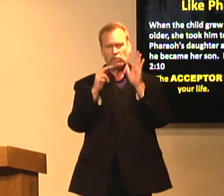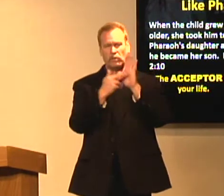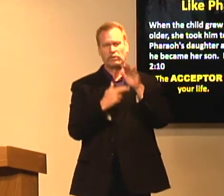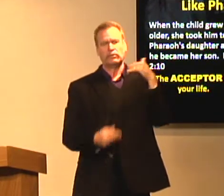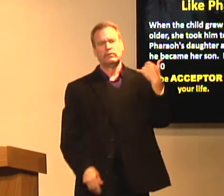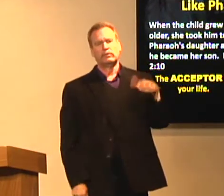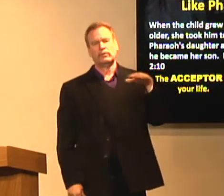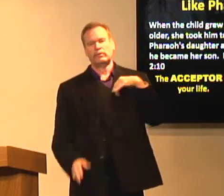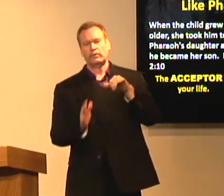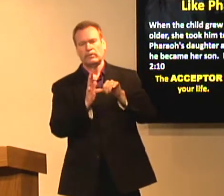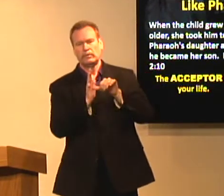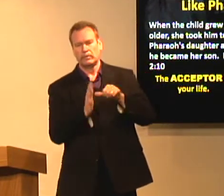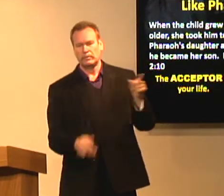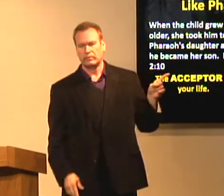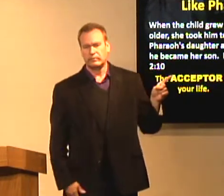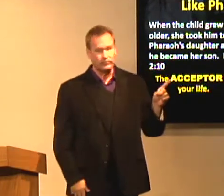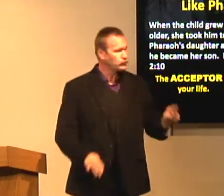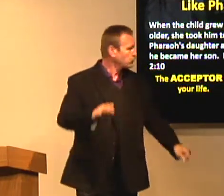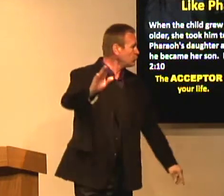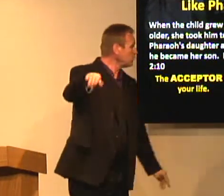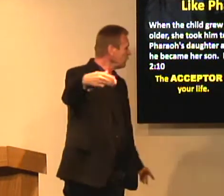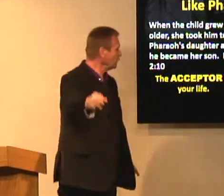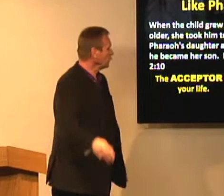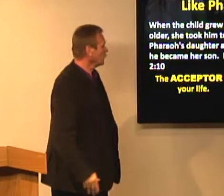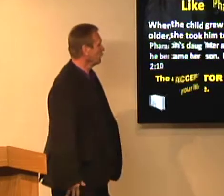She accepted him. She went against the rules of the time.